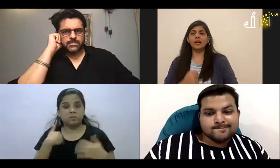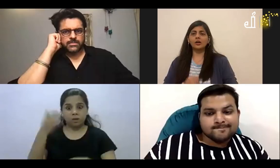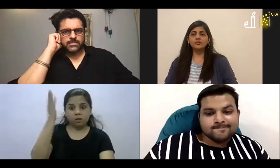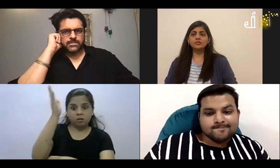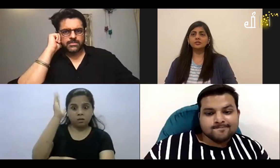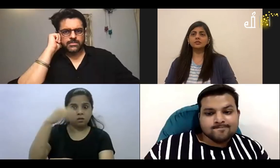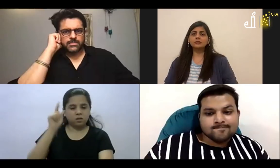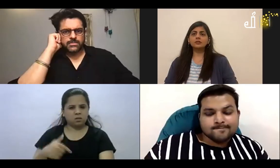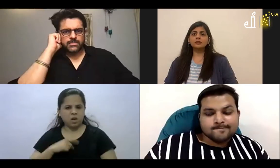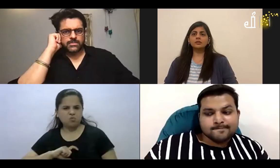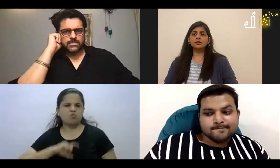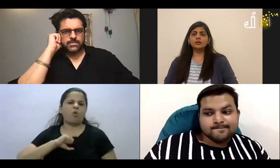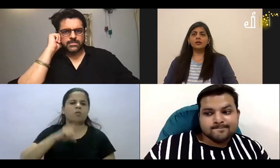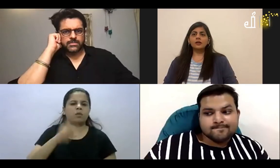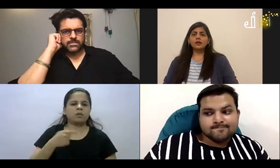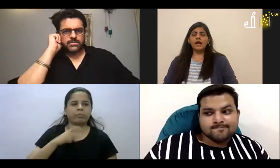show my confidence.